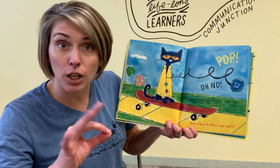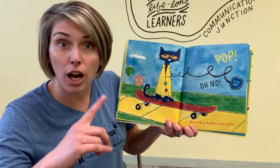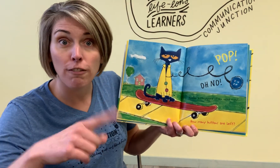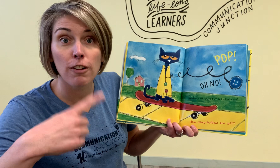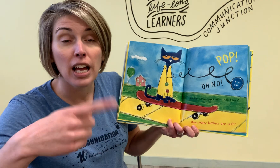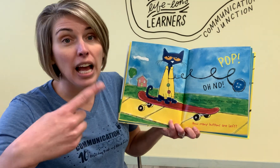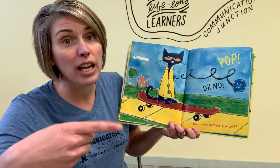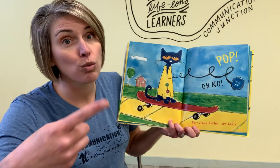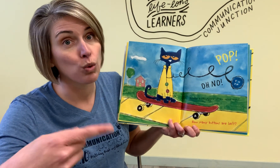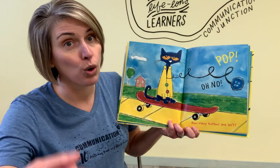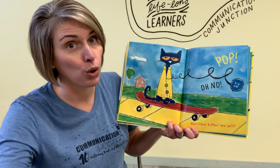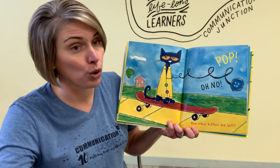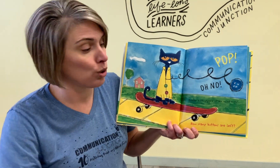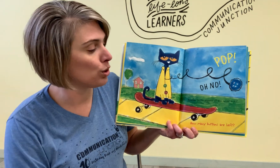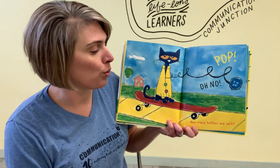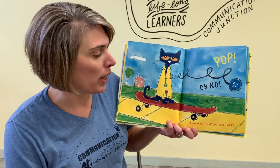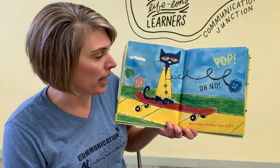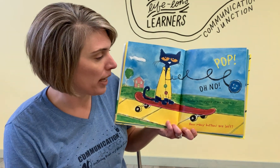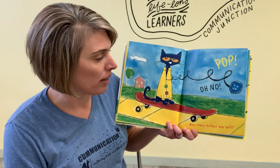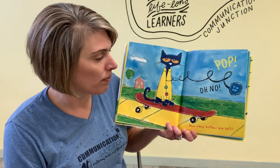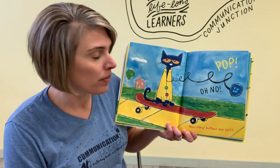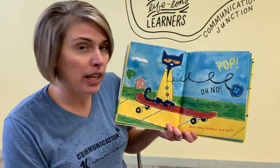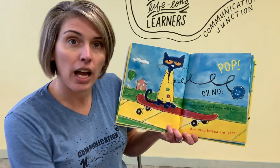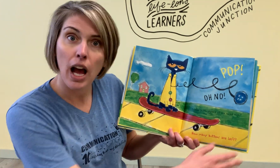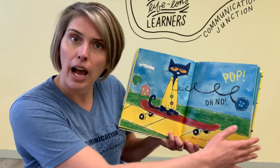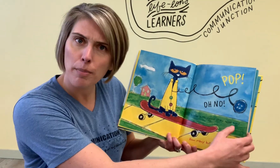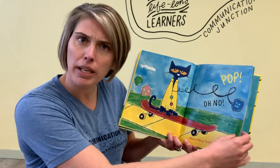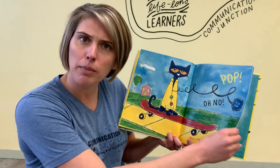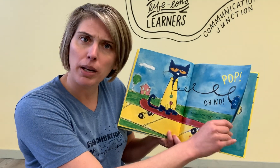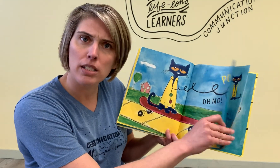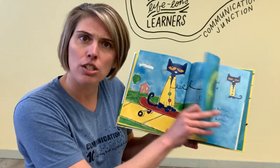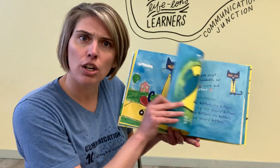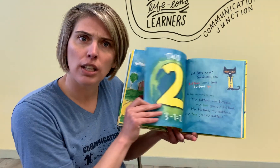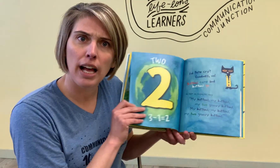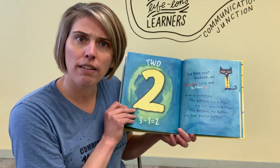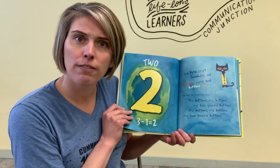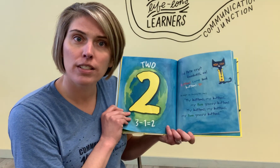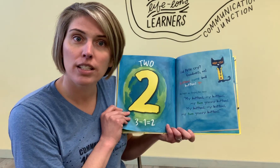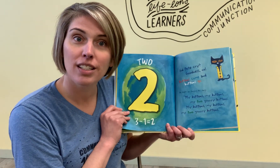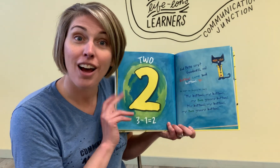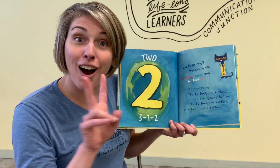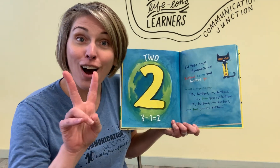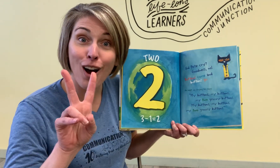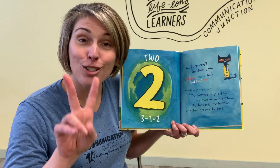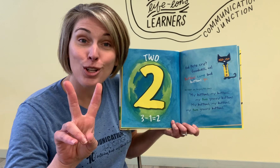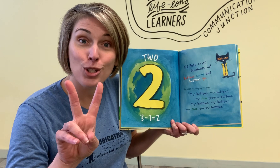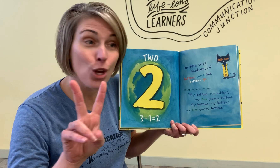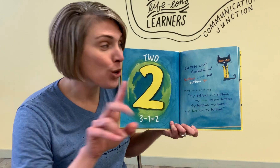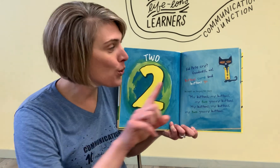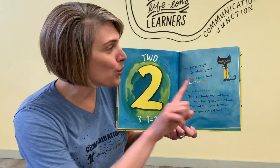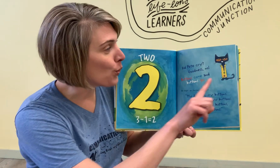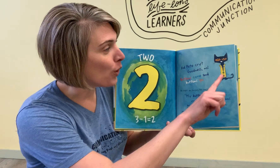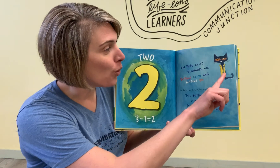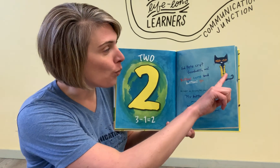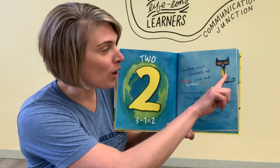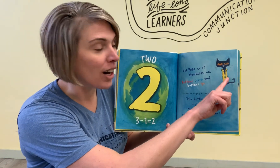off and rolled away. How many buttons are left? 2.